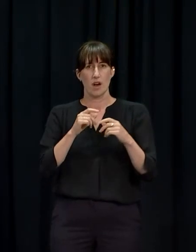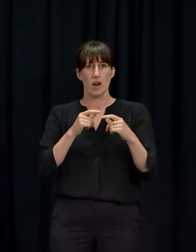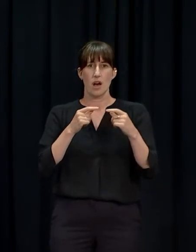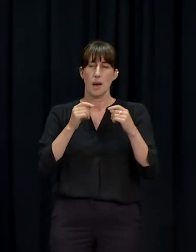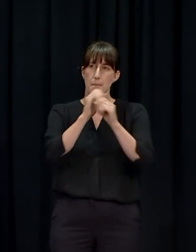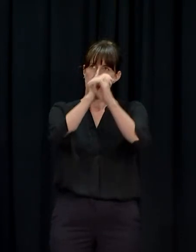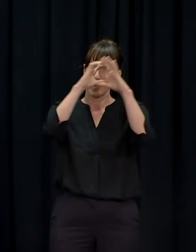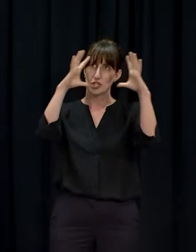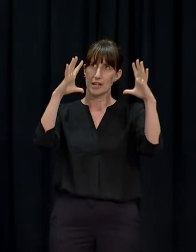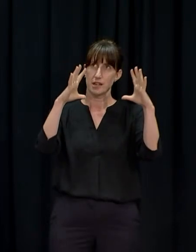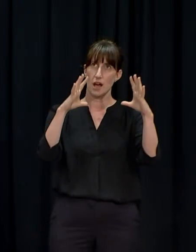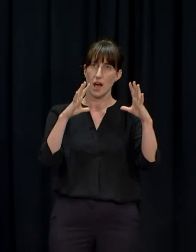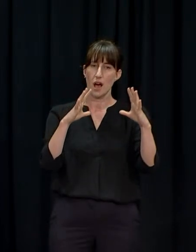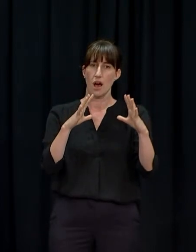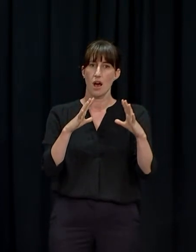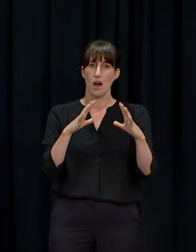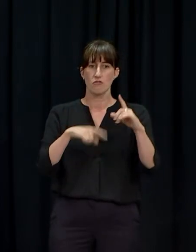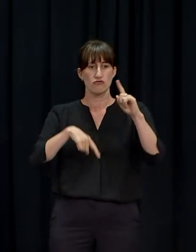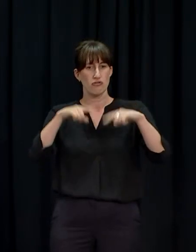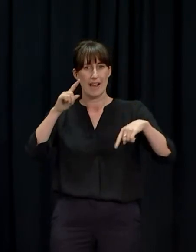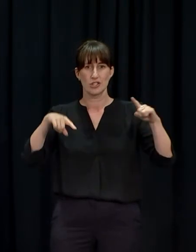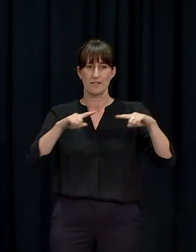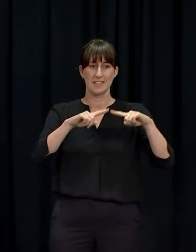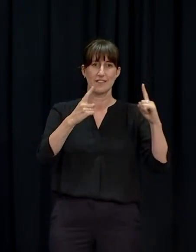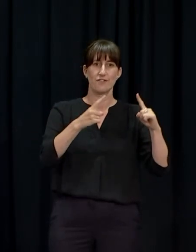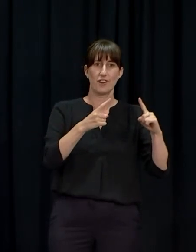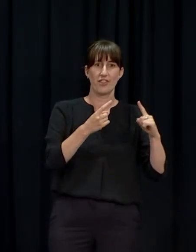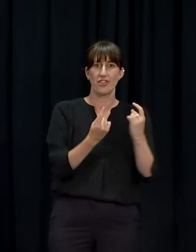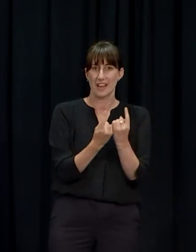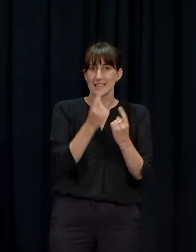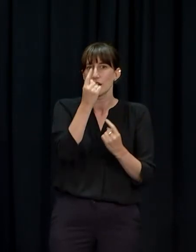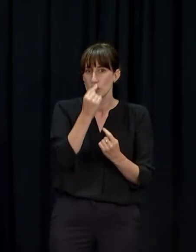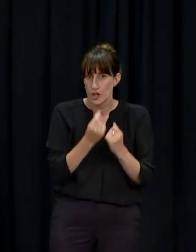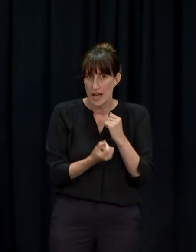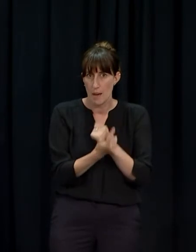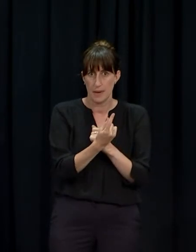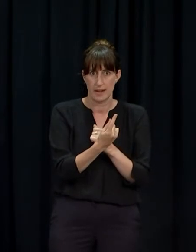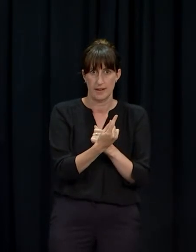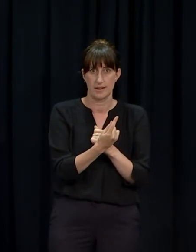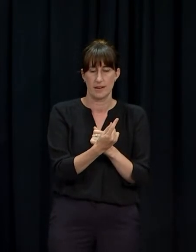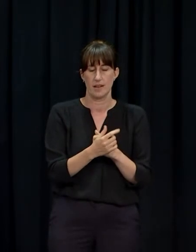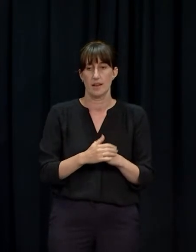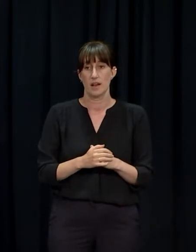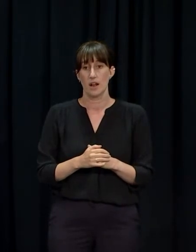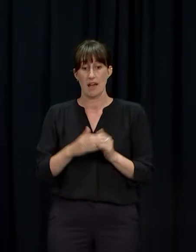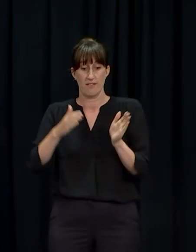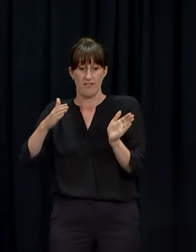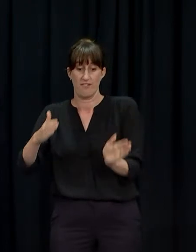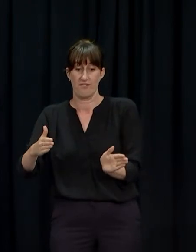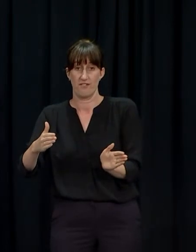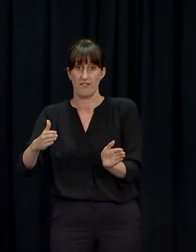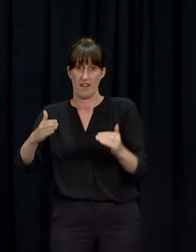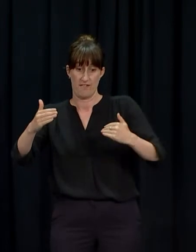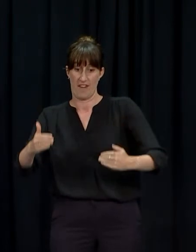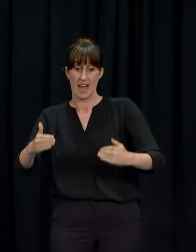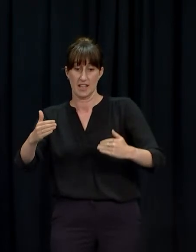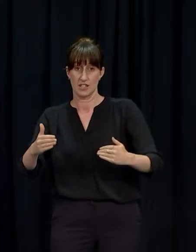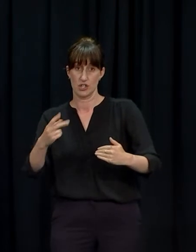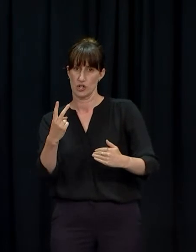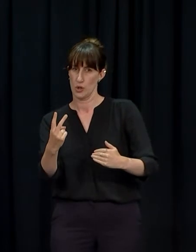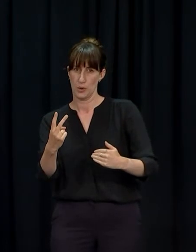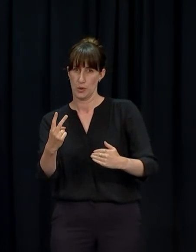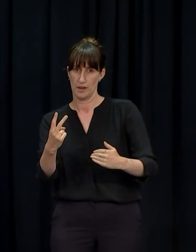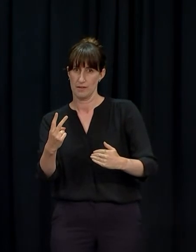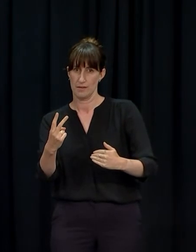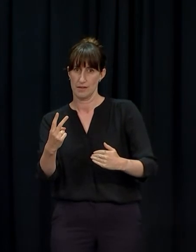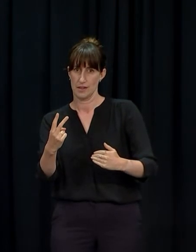different ways it could pan out. So that's why just the fact that, for example, that we have a phase 2, it's not guaranteed that we're going